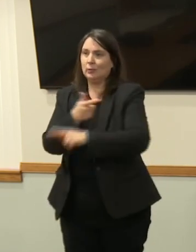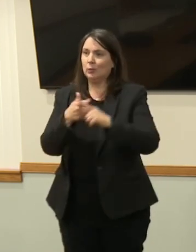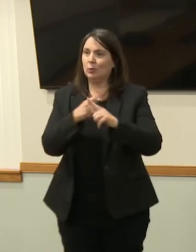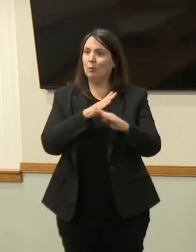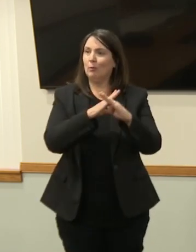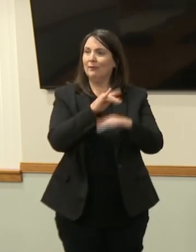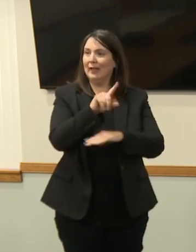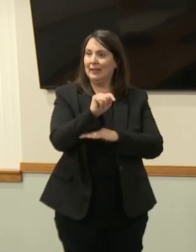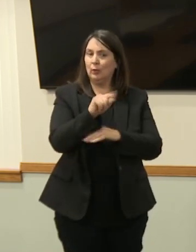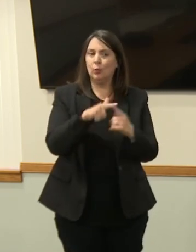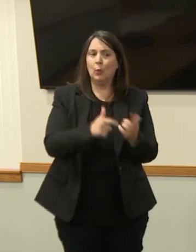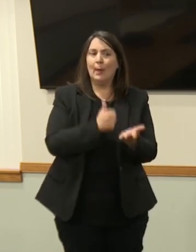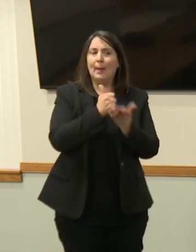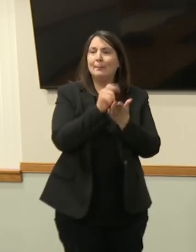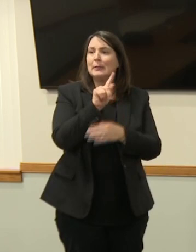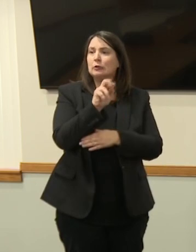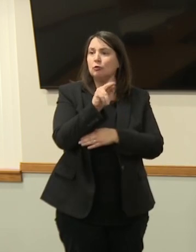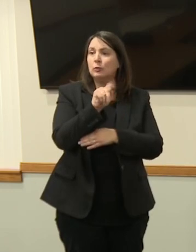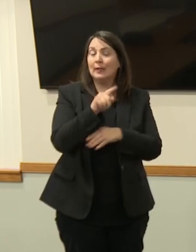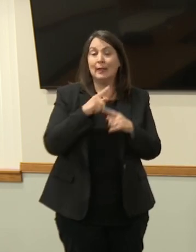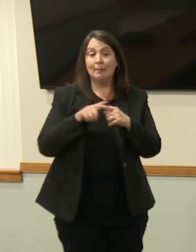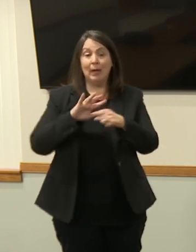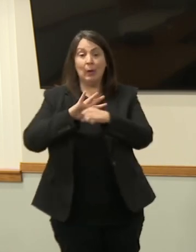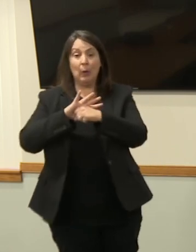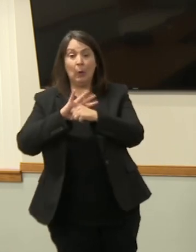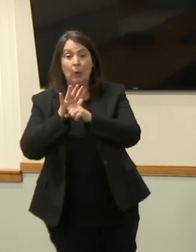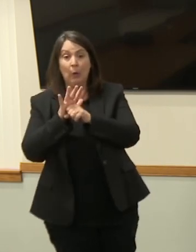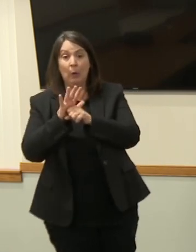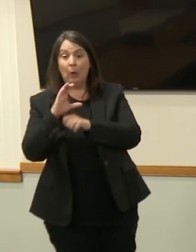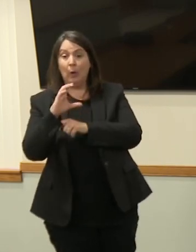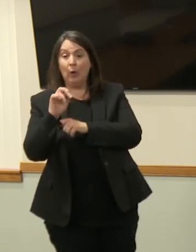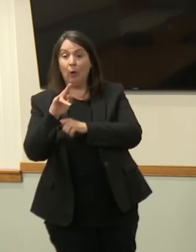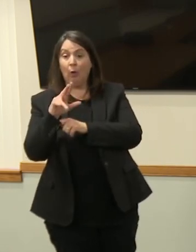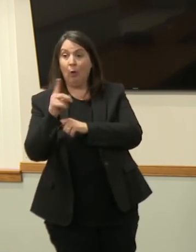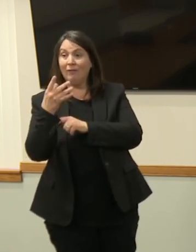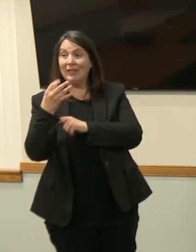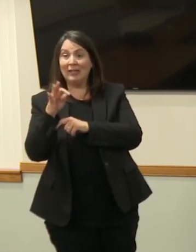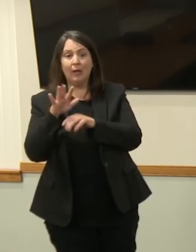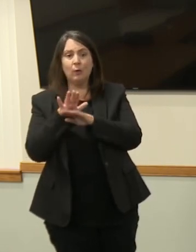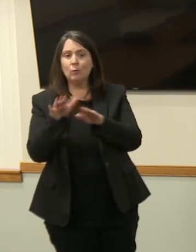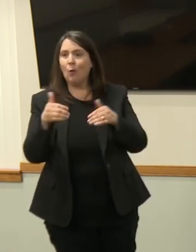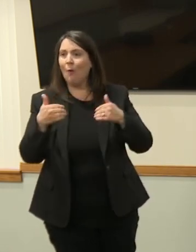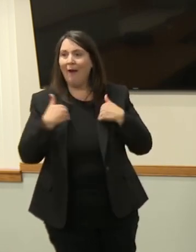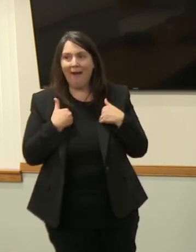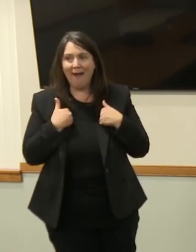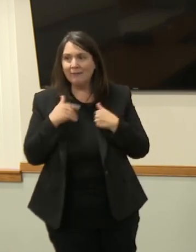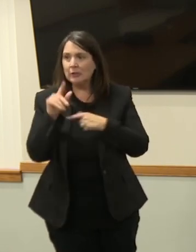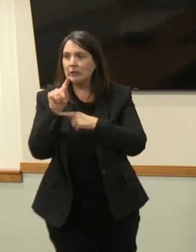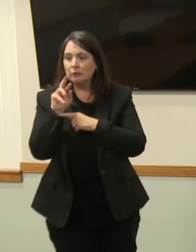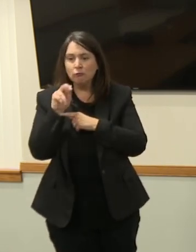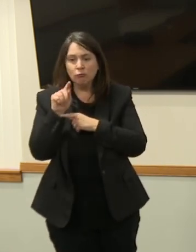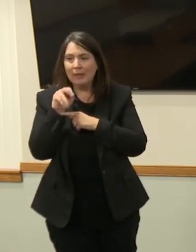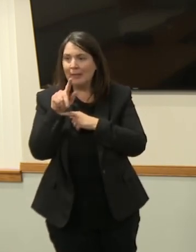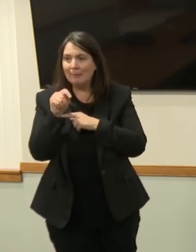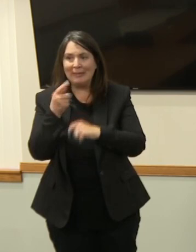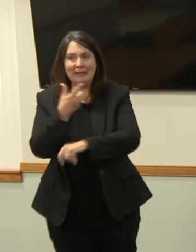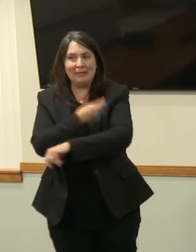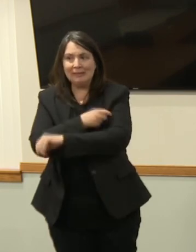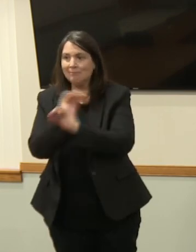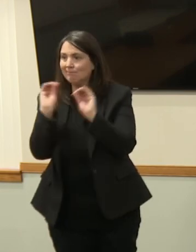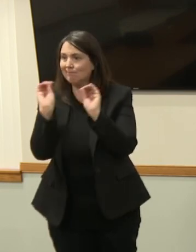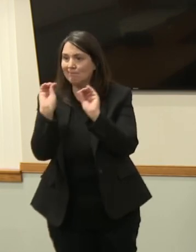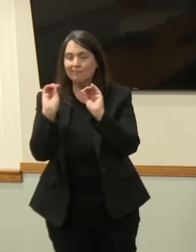have treatment for that. We don't have that for COVID. So it's not comparing one and the same in this case. So when we're talking about